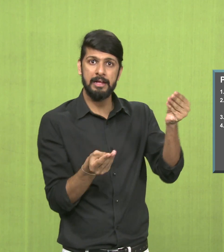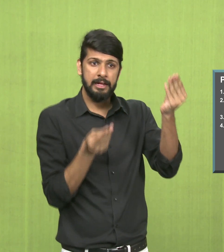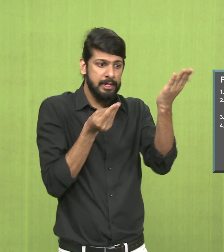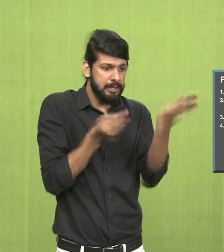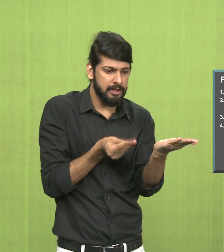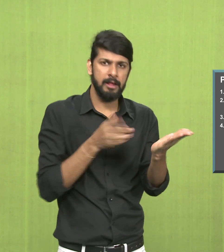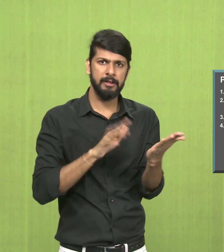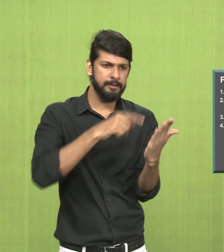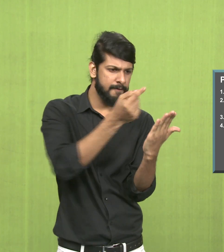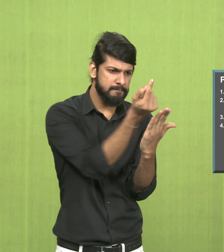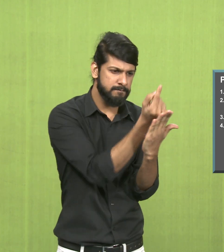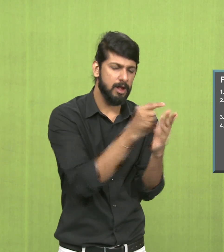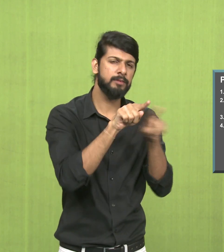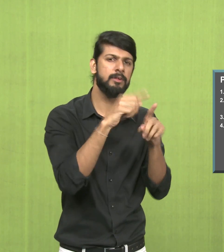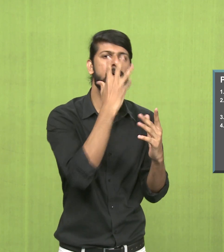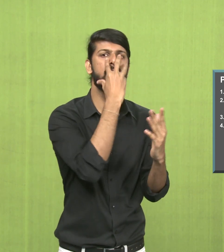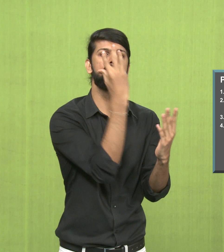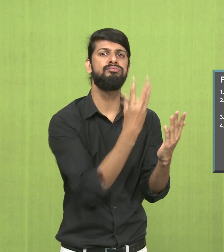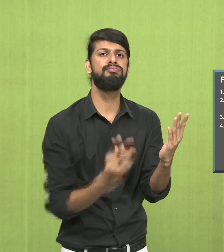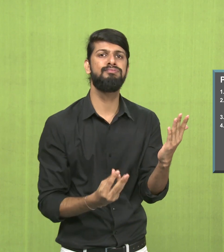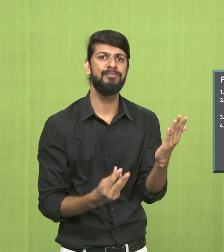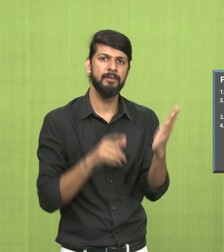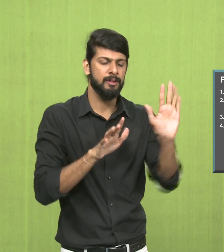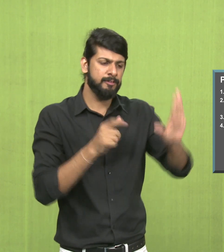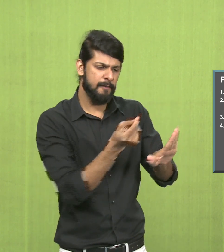trace it on a paper or a tracing paper.